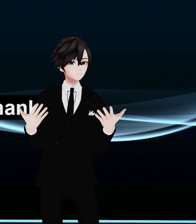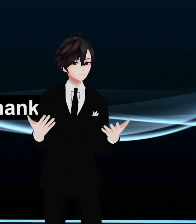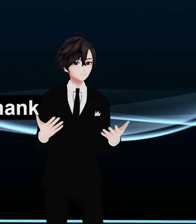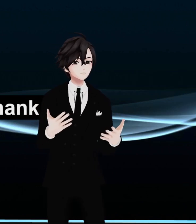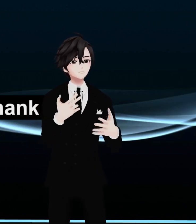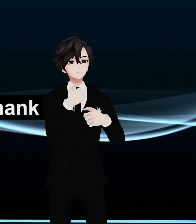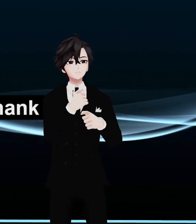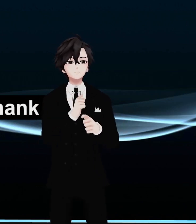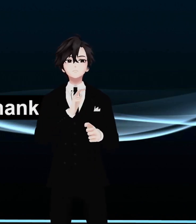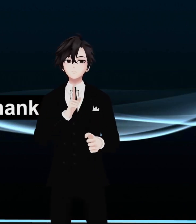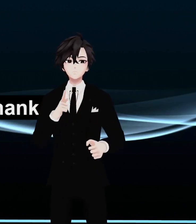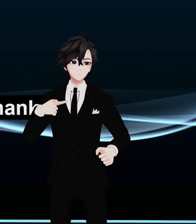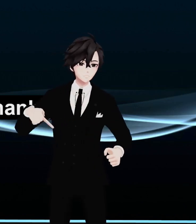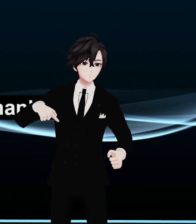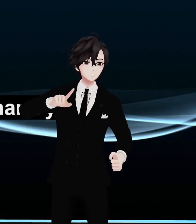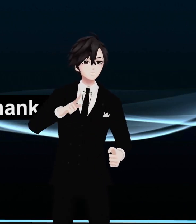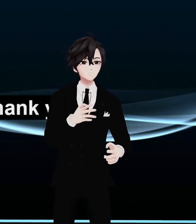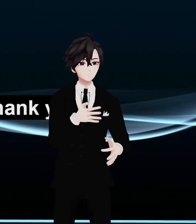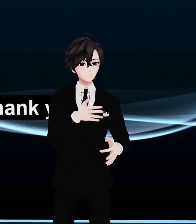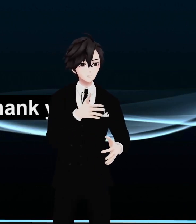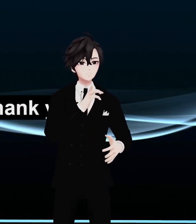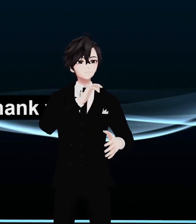And it certainly means a lot to me as well as other deaf people.